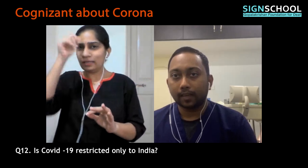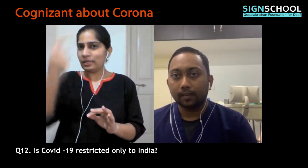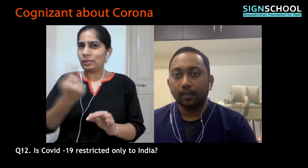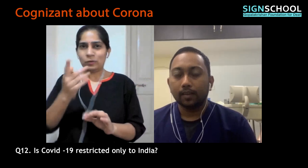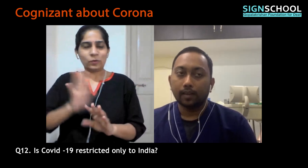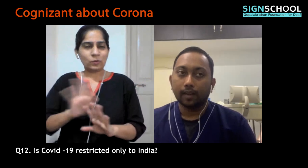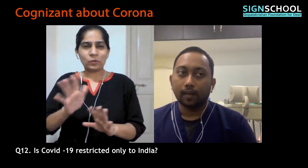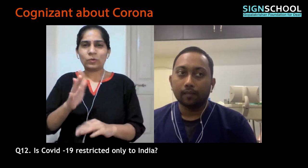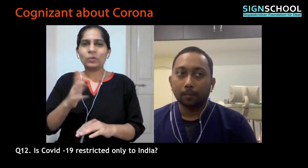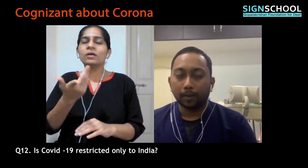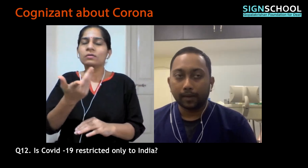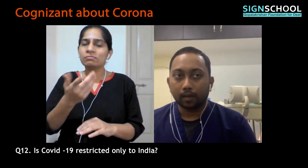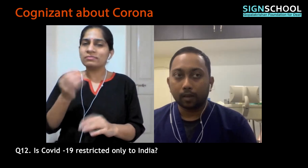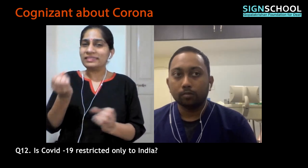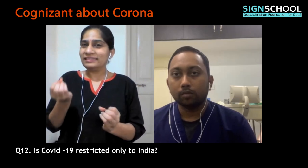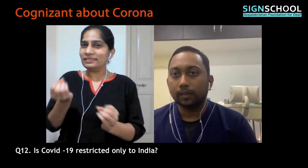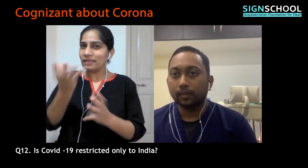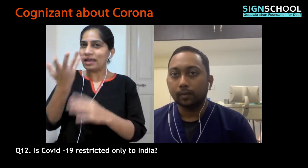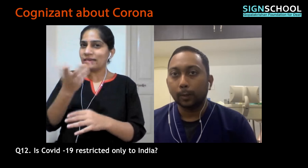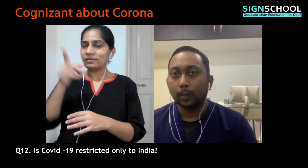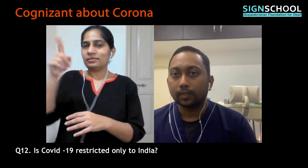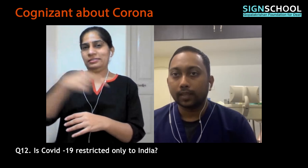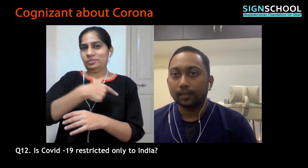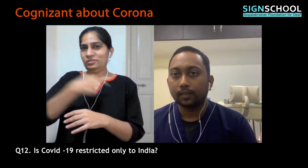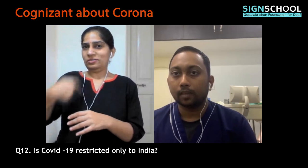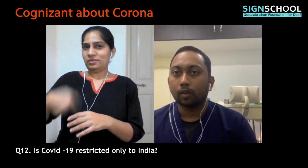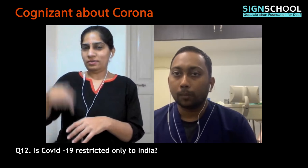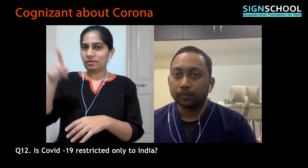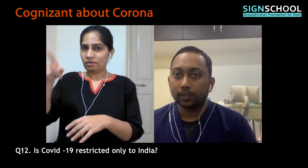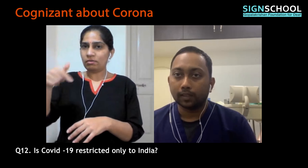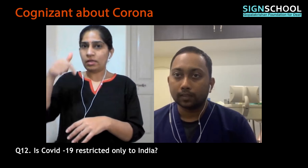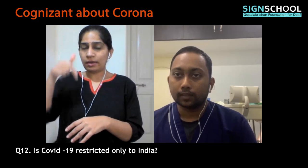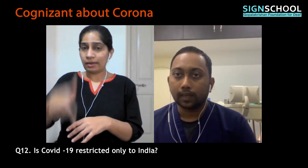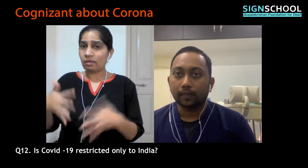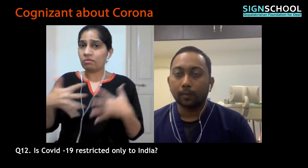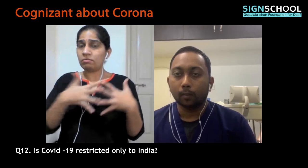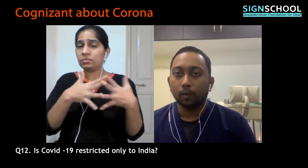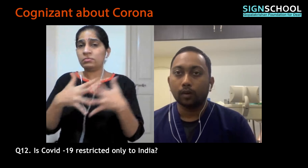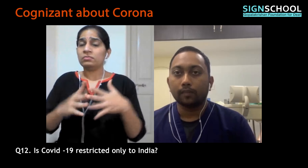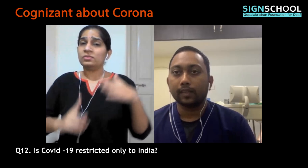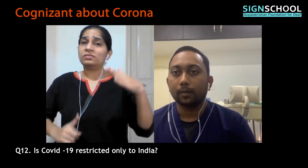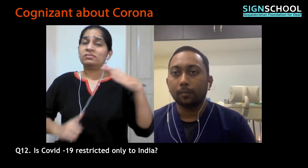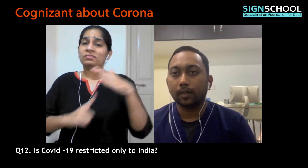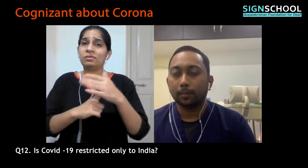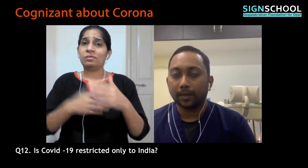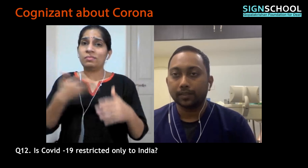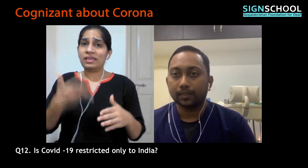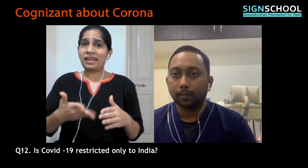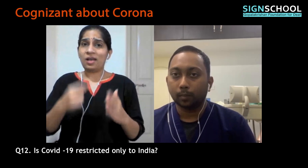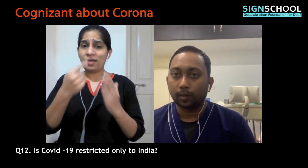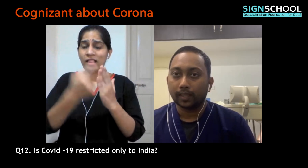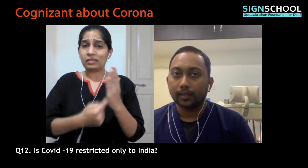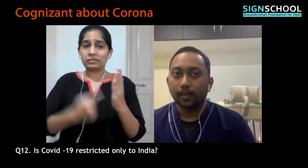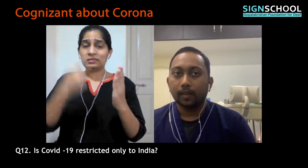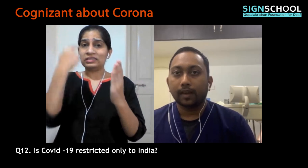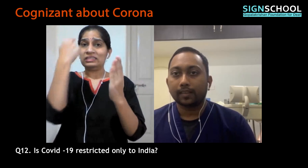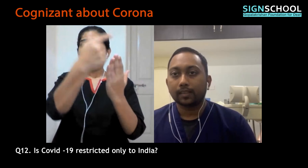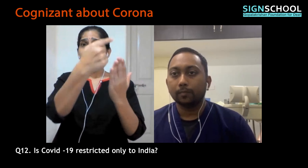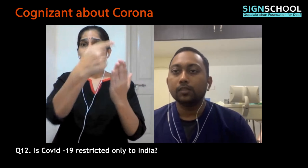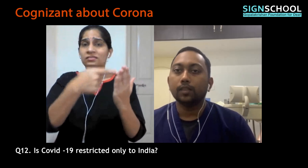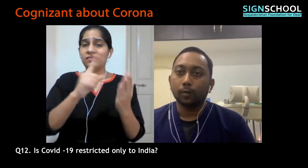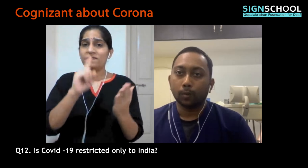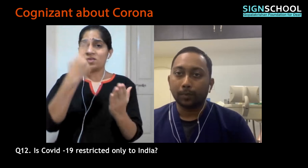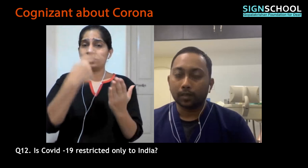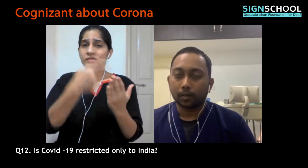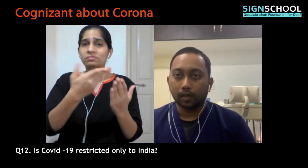in China. By now, USA is in the top of the list, having more affected patients and more death.